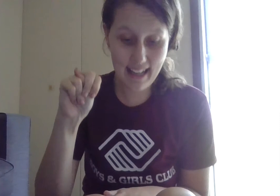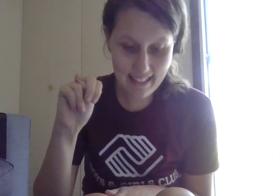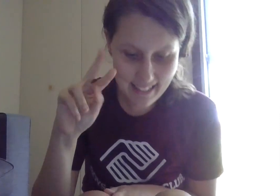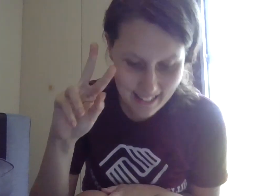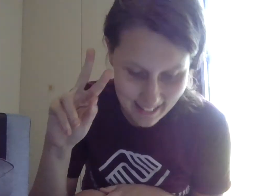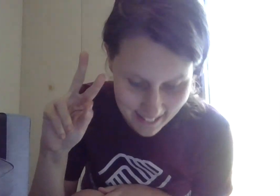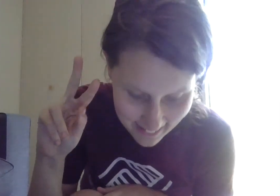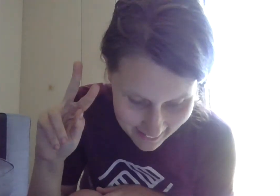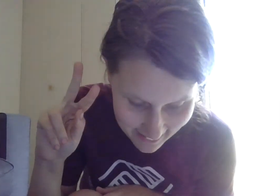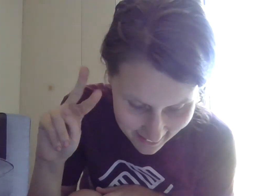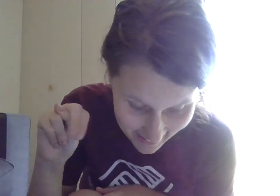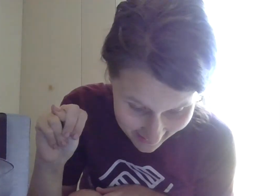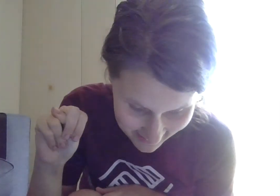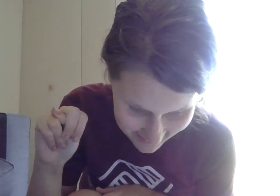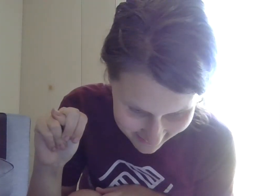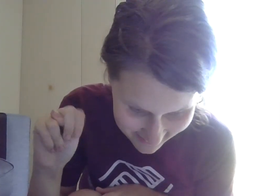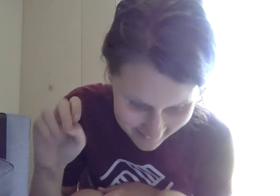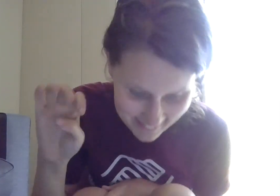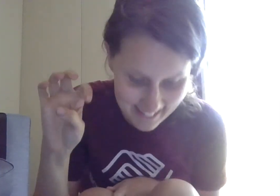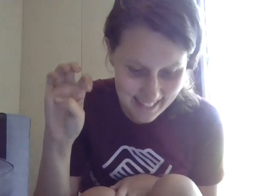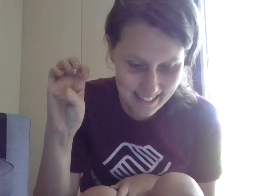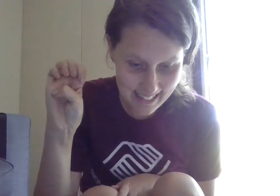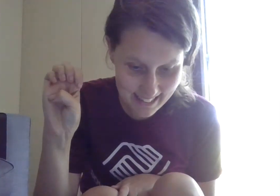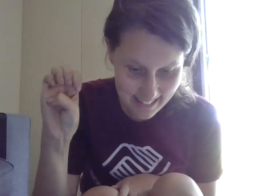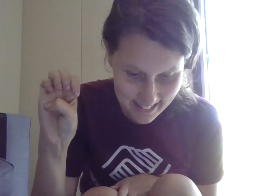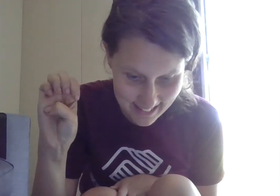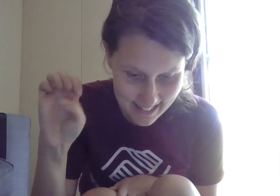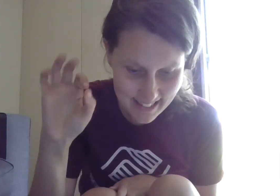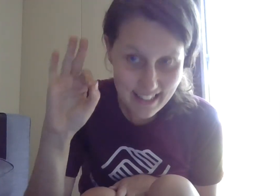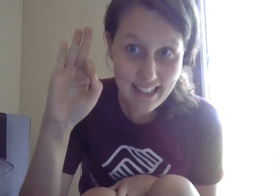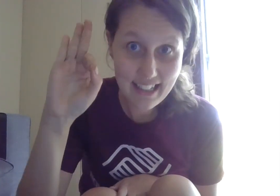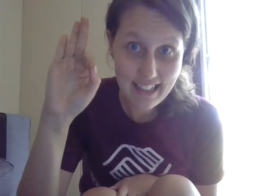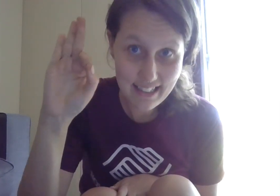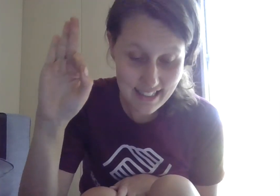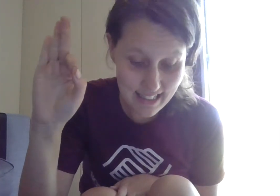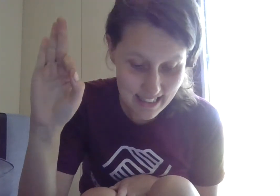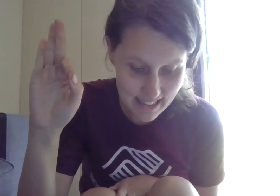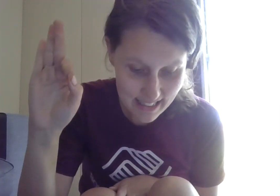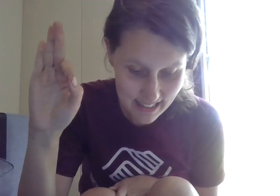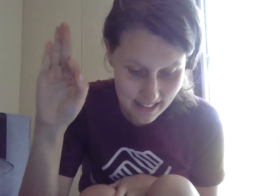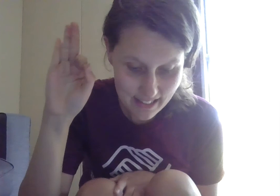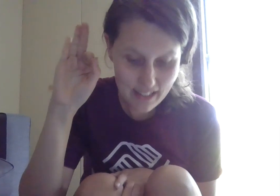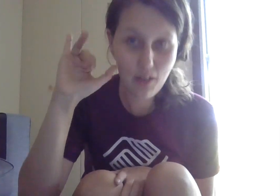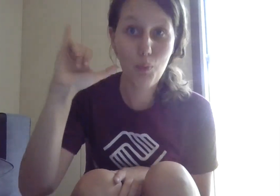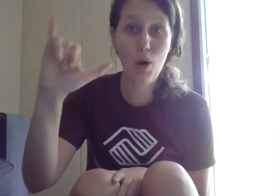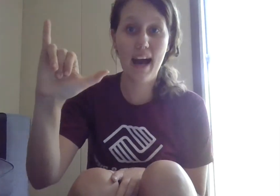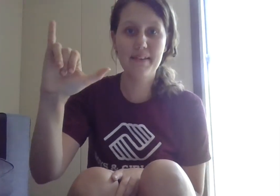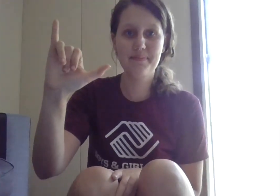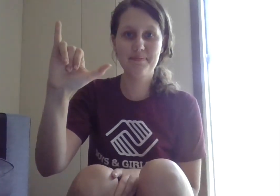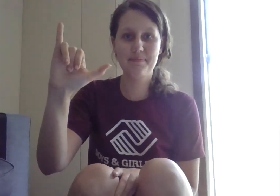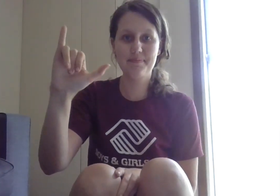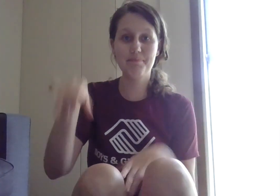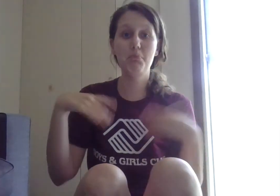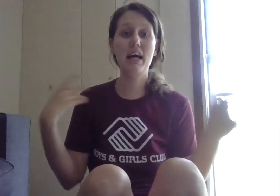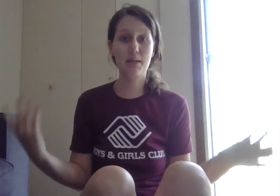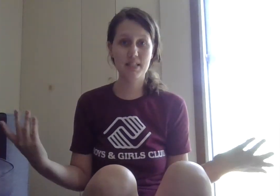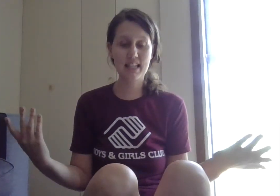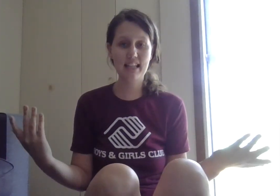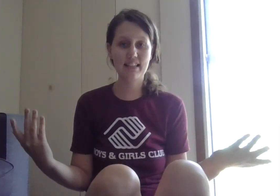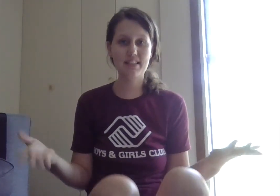N N E D Y. My name is Kennedy. So